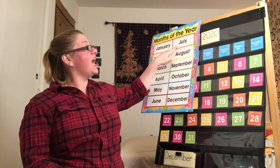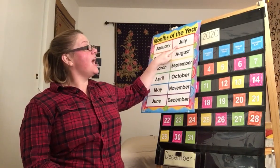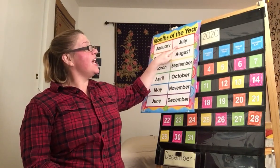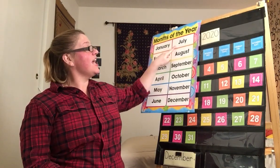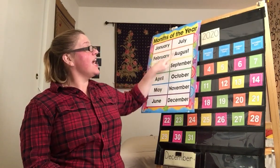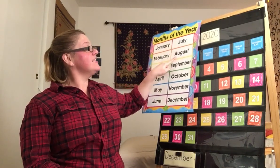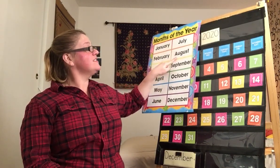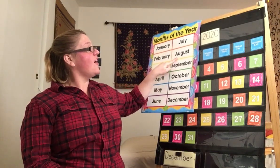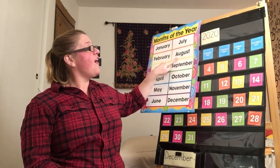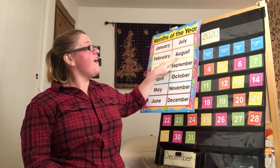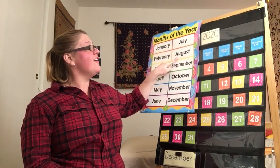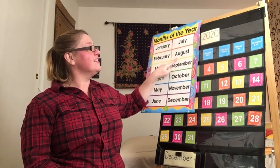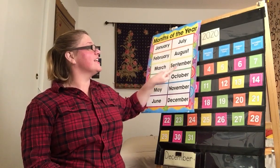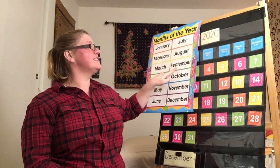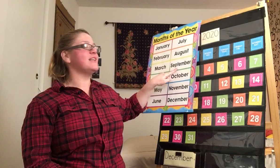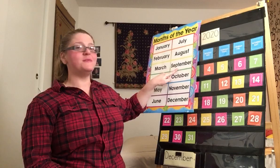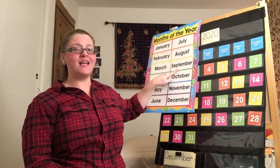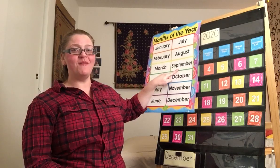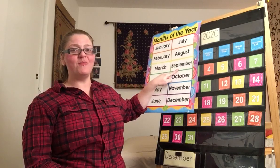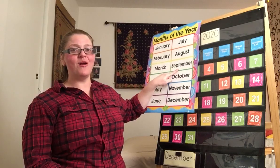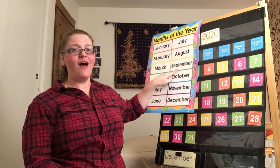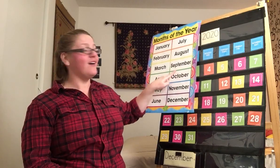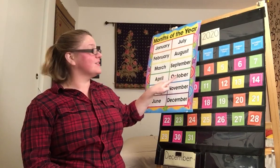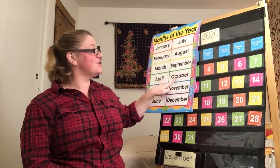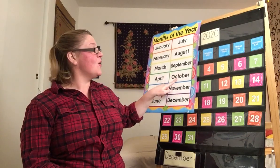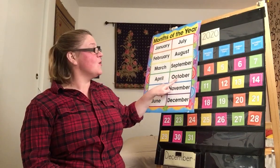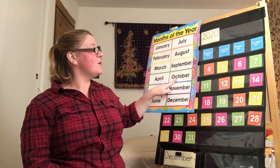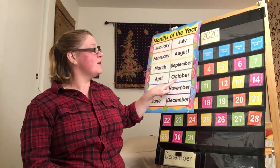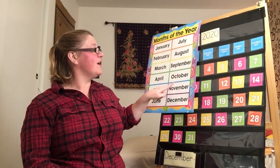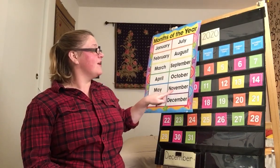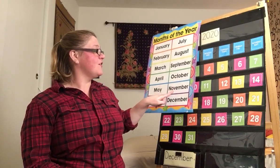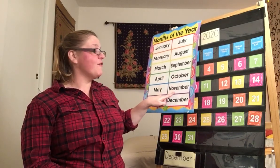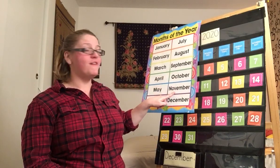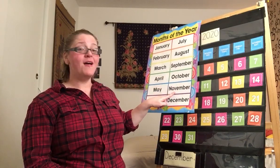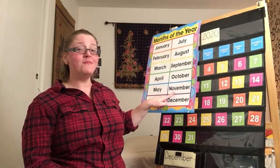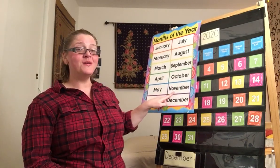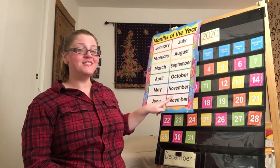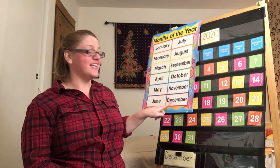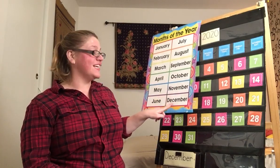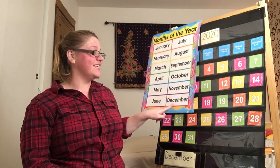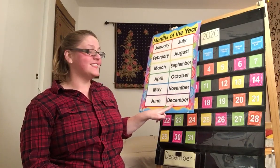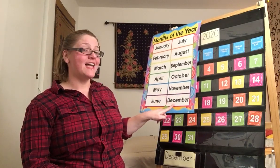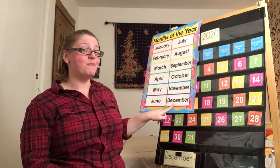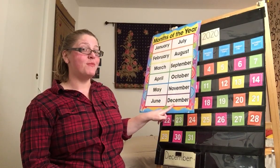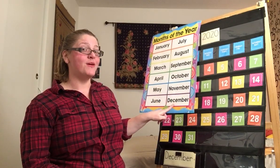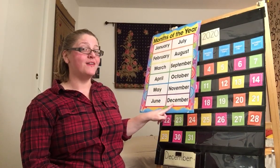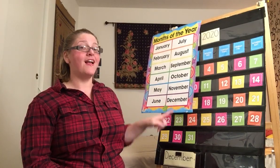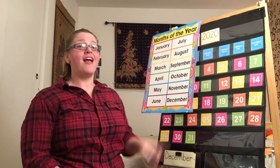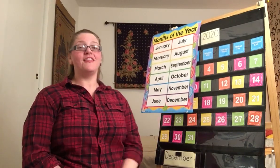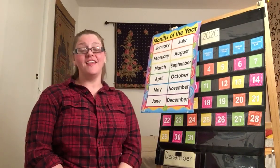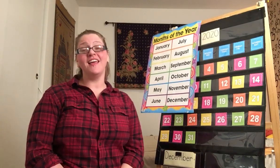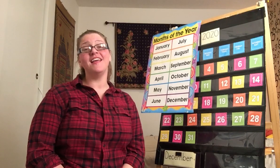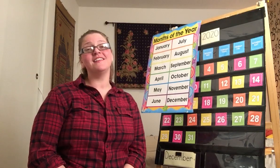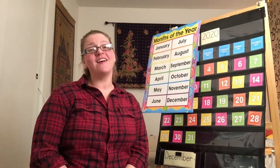July, and August, September, October, November, December. These are